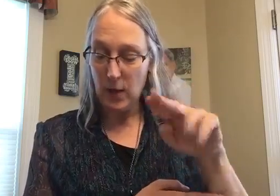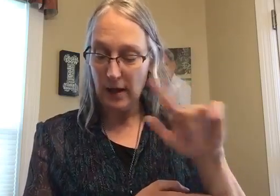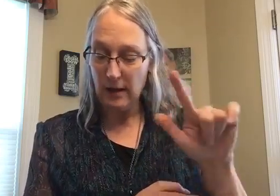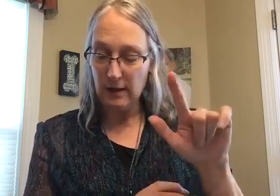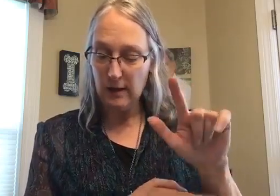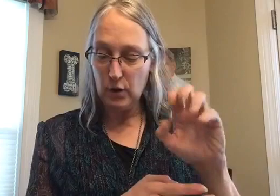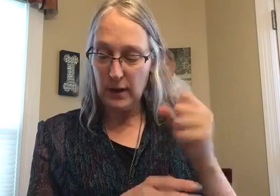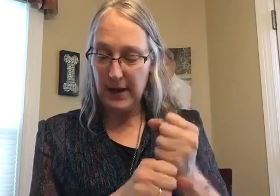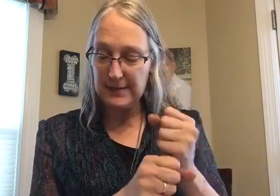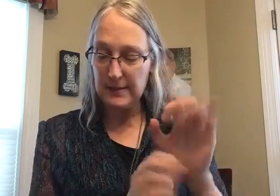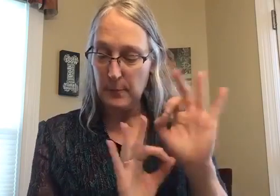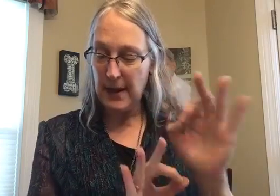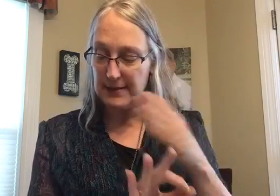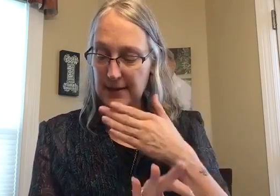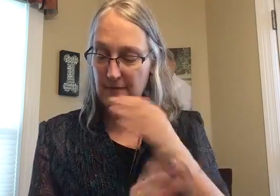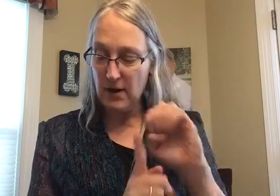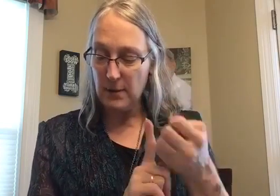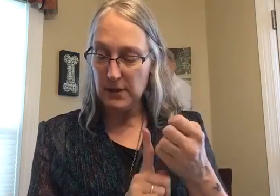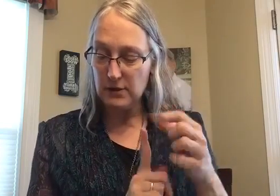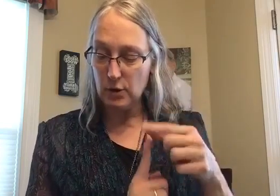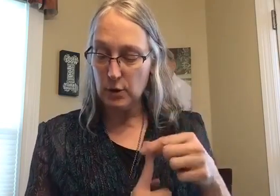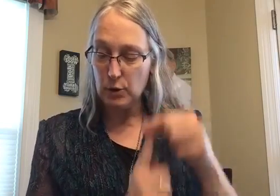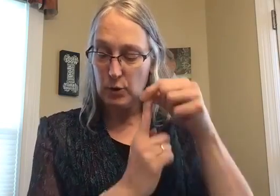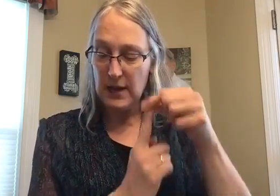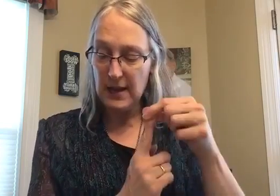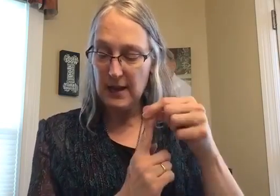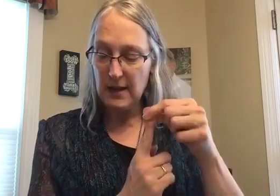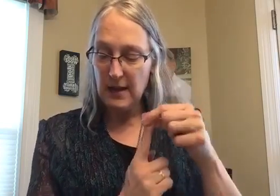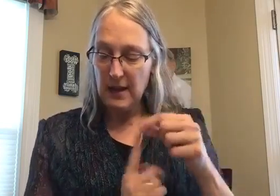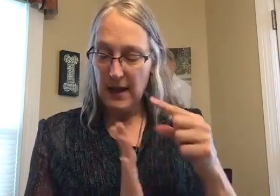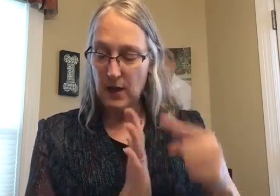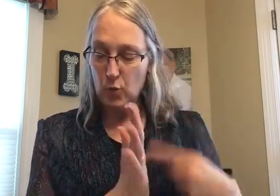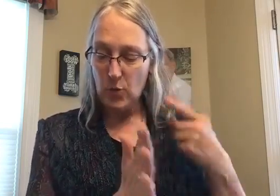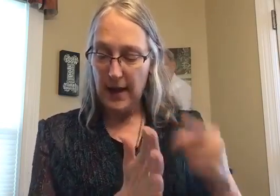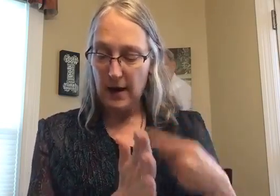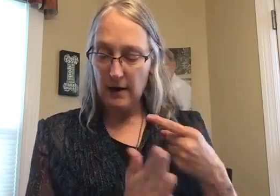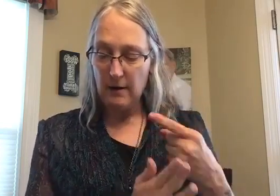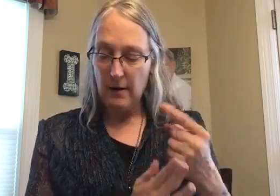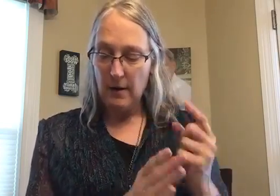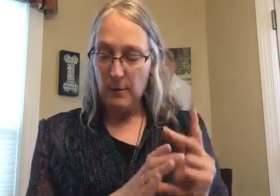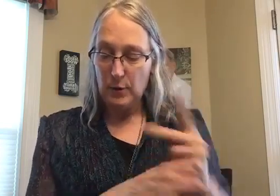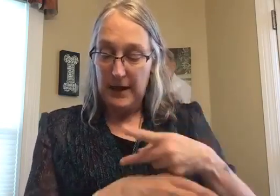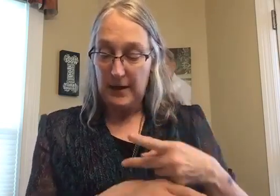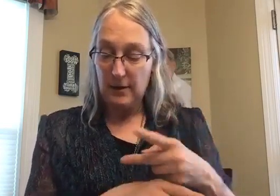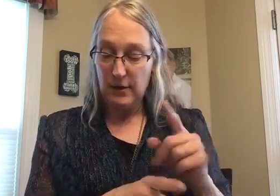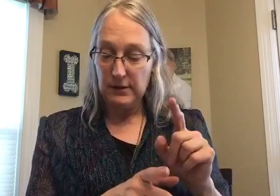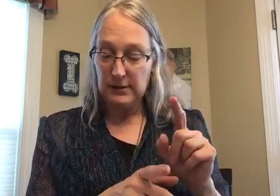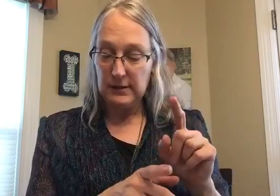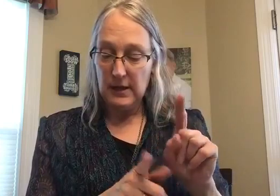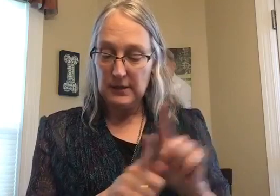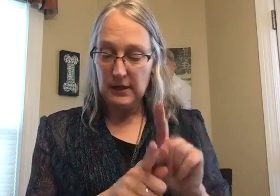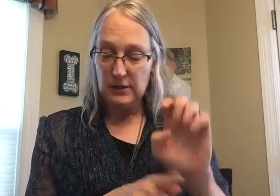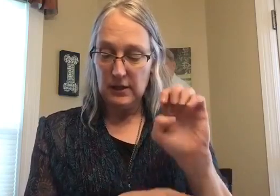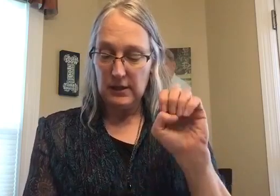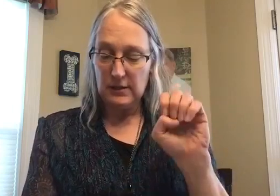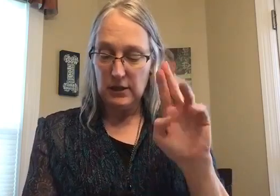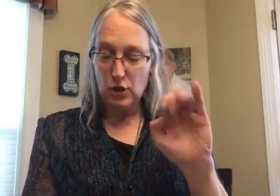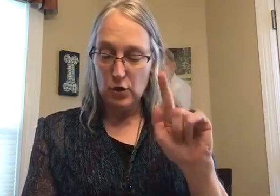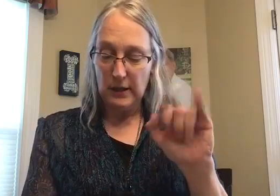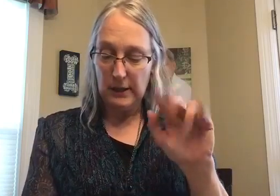Guayaquil creates the best environment to grow unique and rare botanicals such as